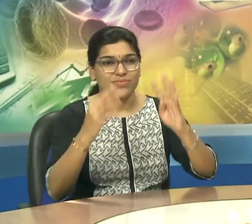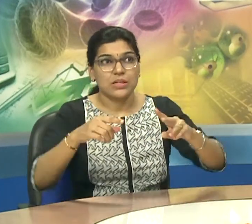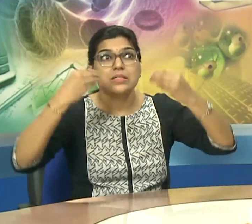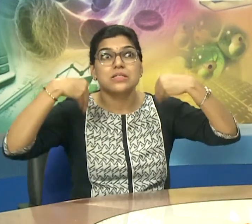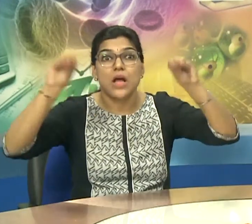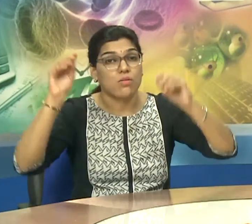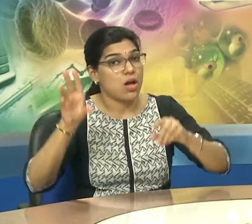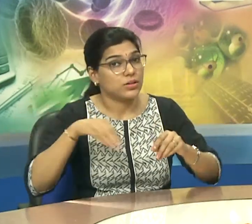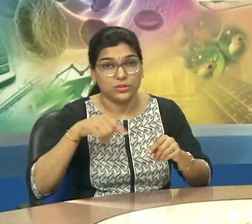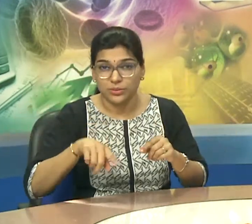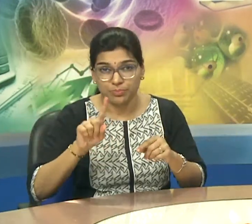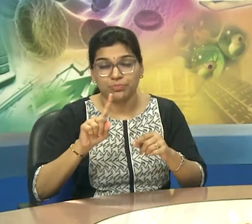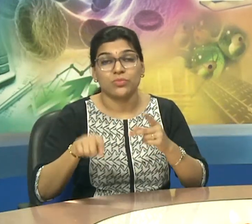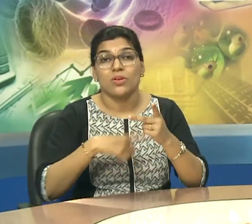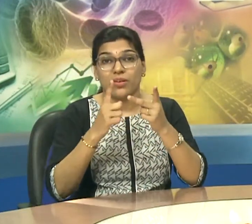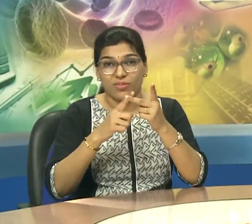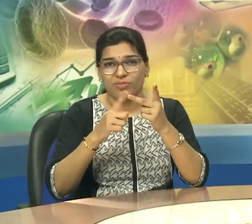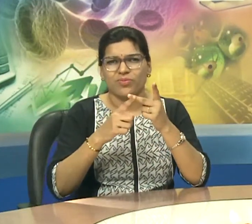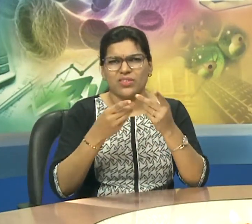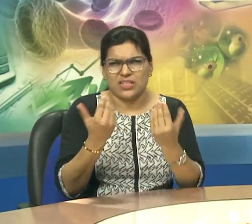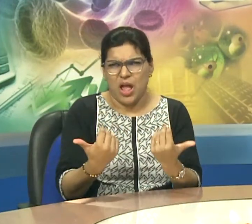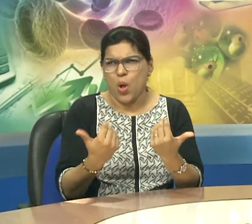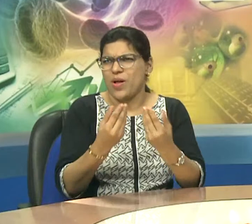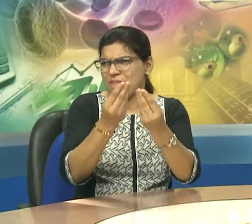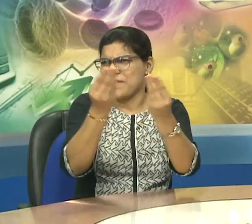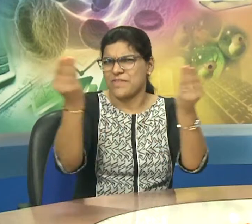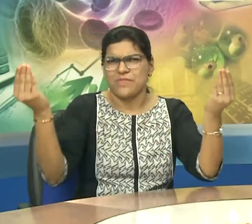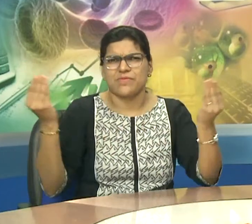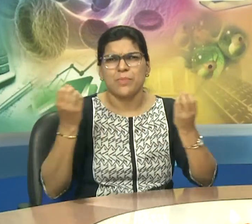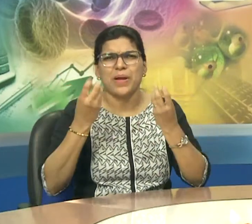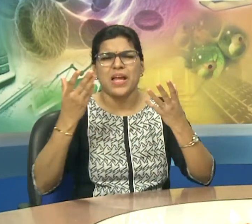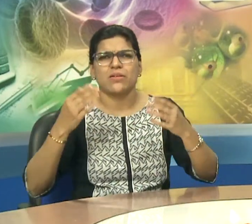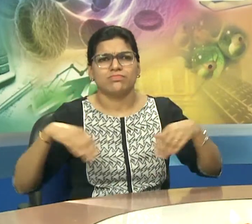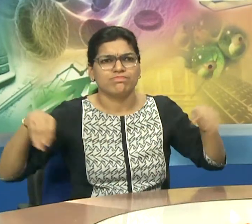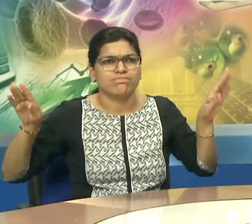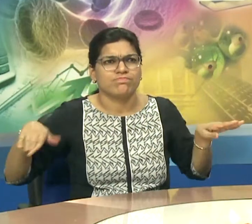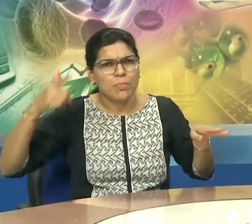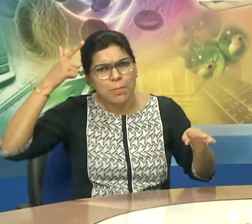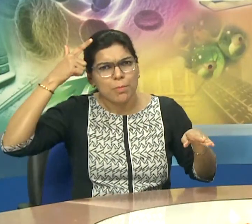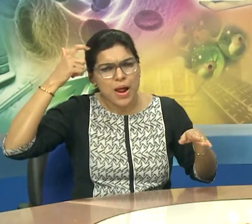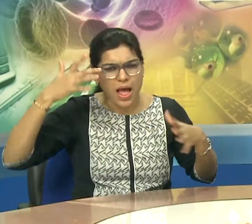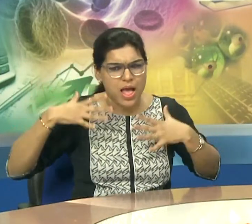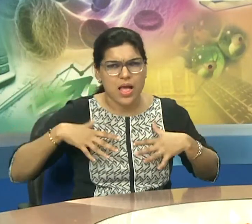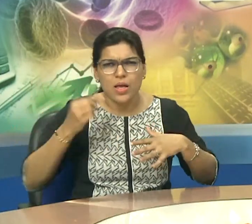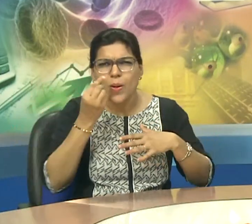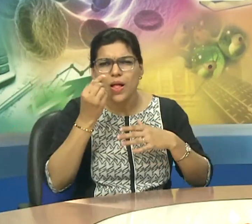So buying and selling of the bird is actually not allowed, but still we have